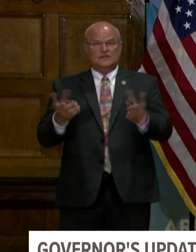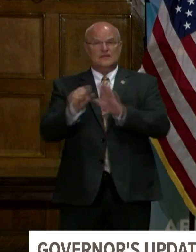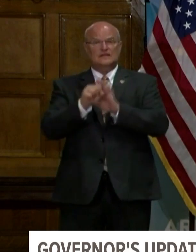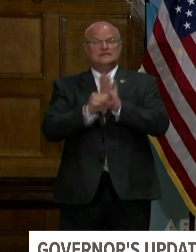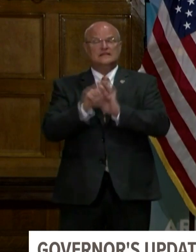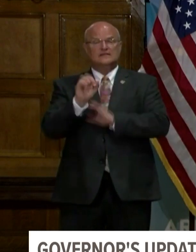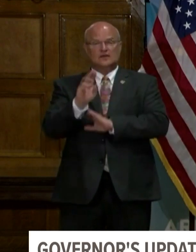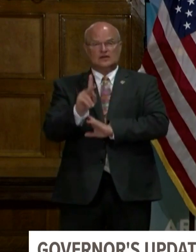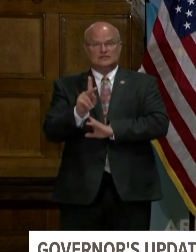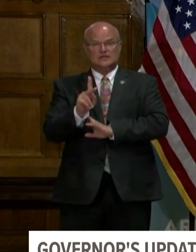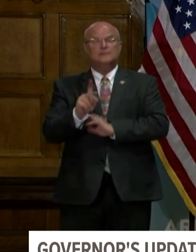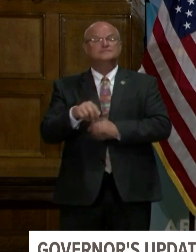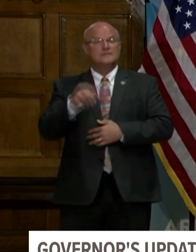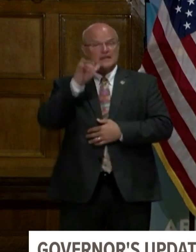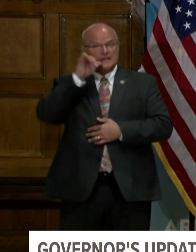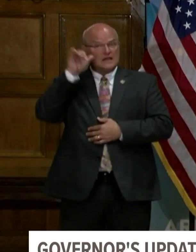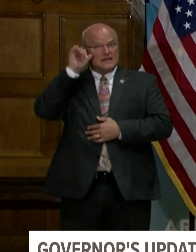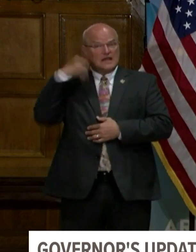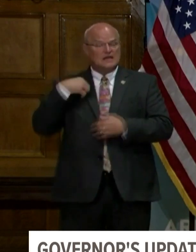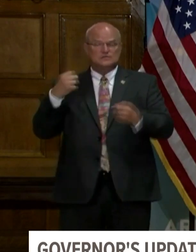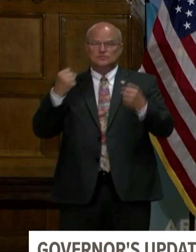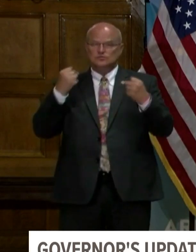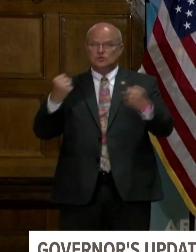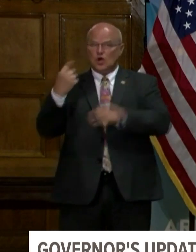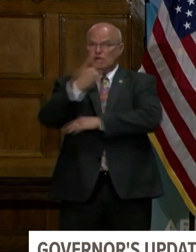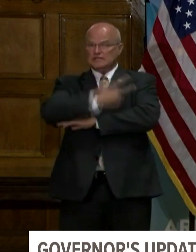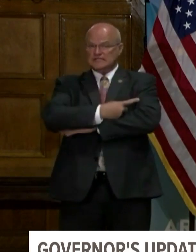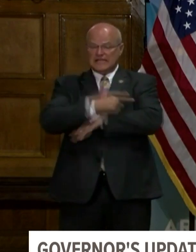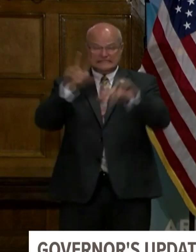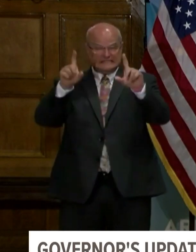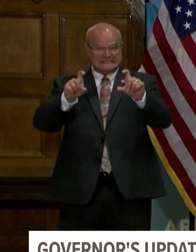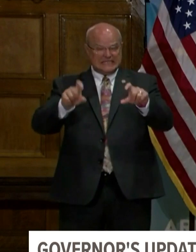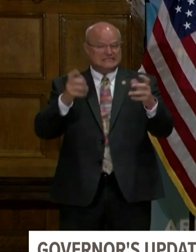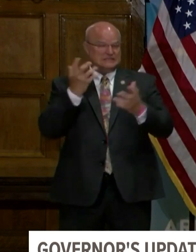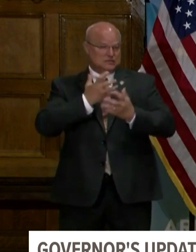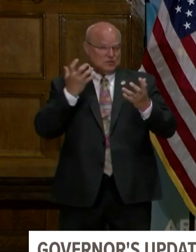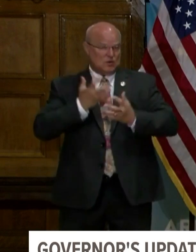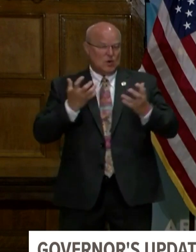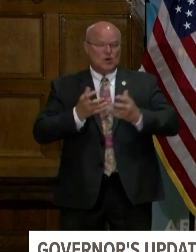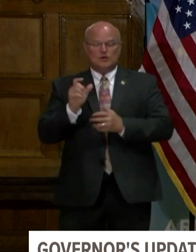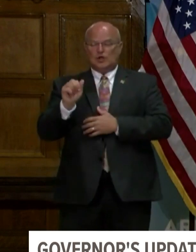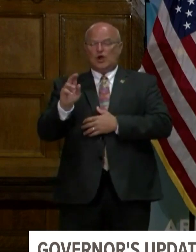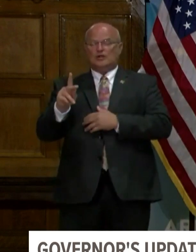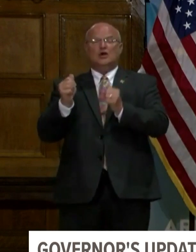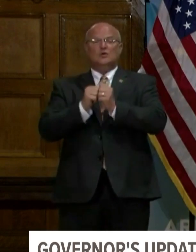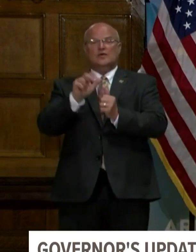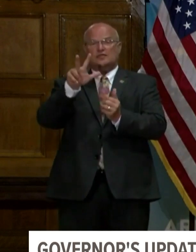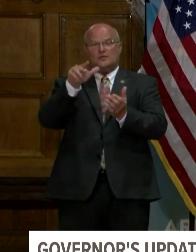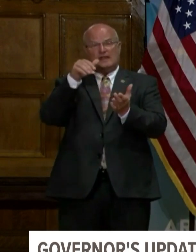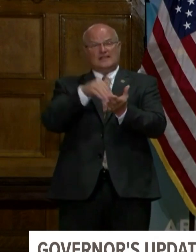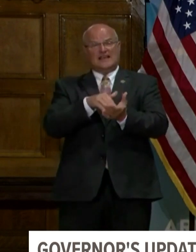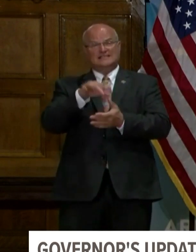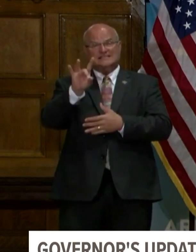state. Yesterday we had another strong day in terms of our testing in Arkansas with